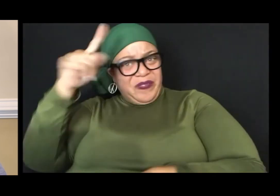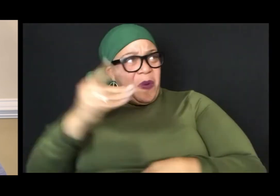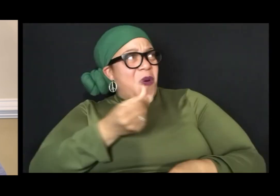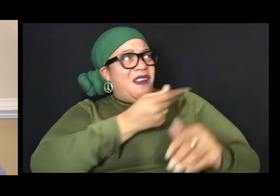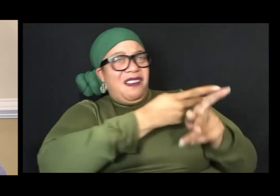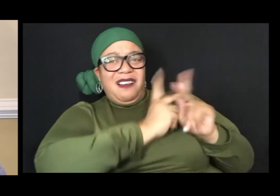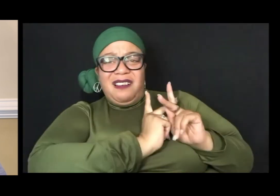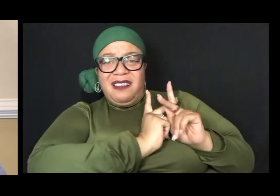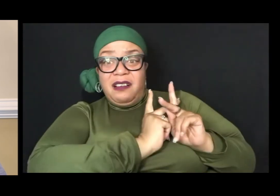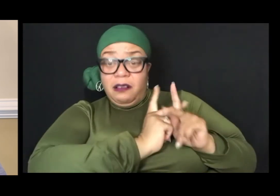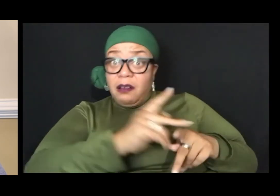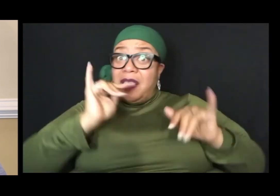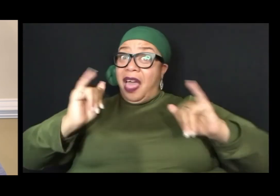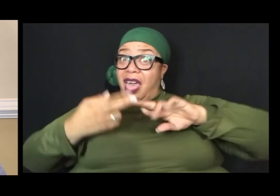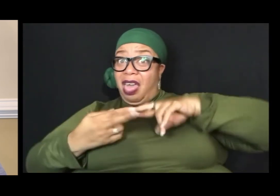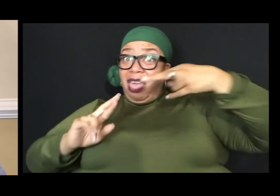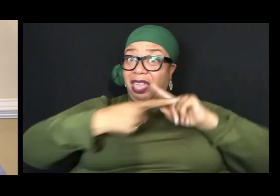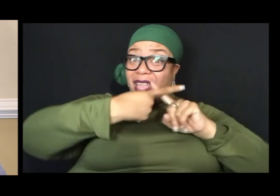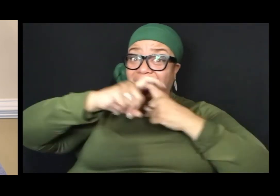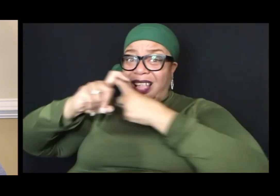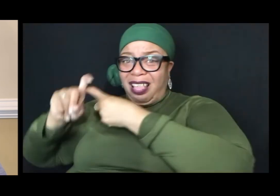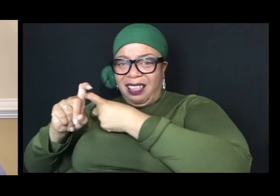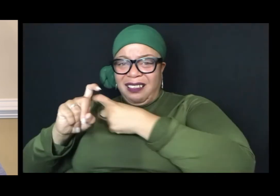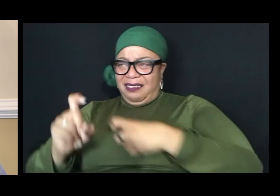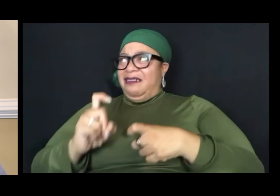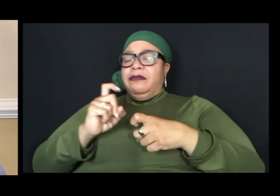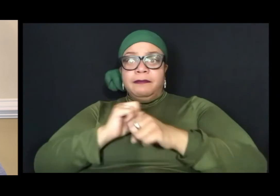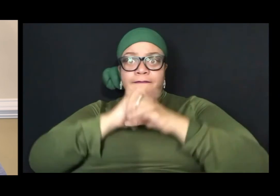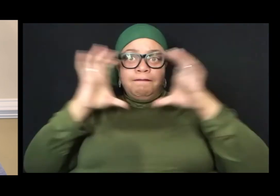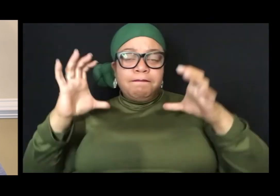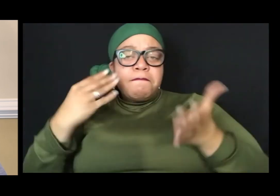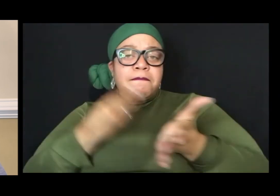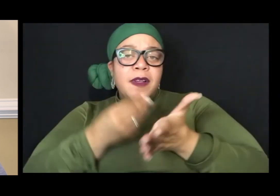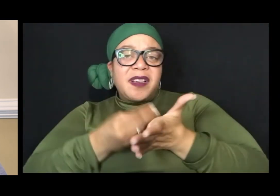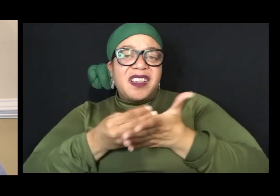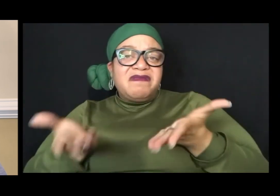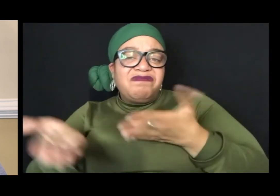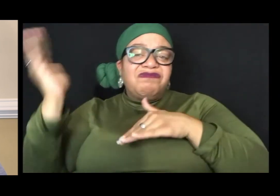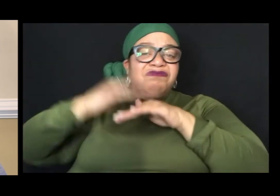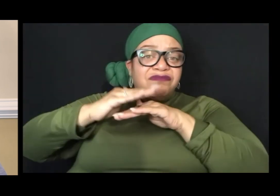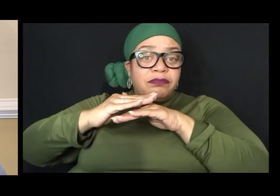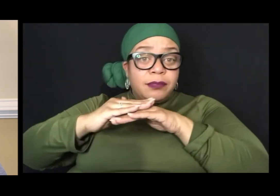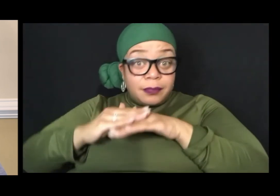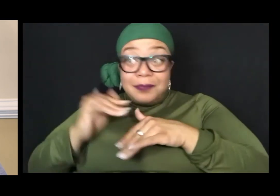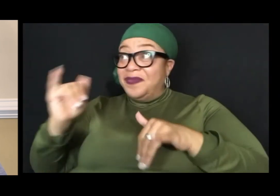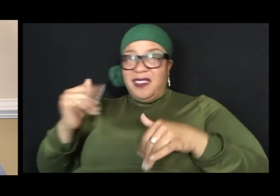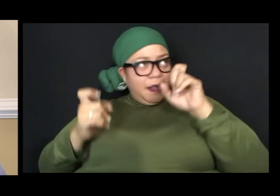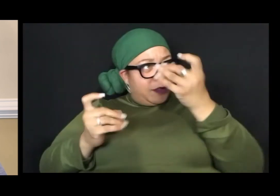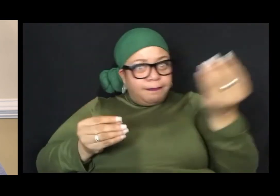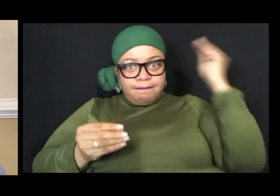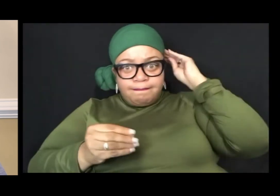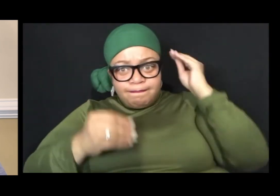The algorithms created focused on maximizing price. They did not take into account the